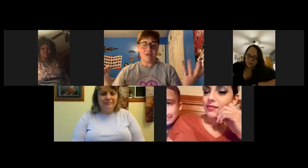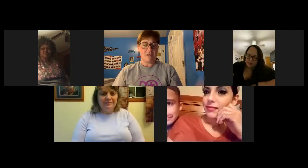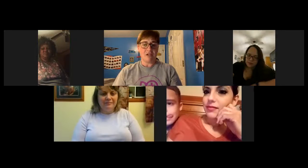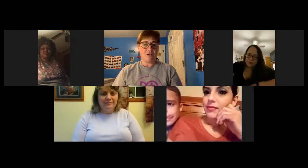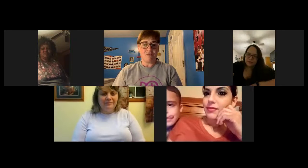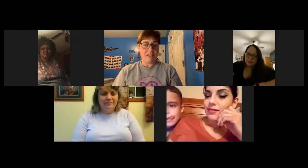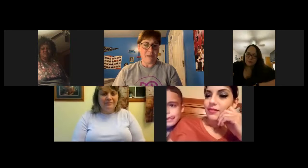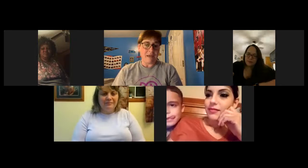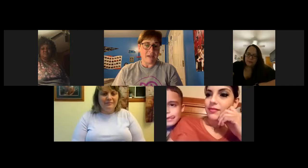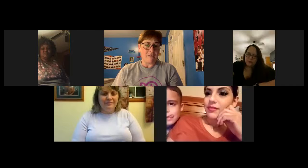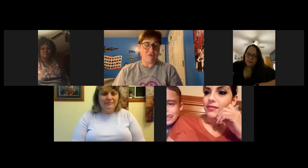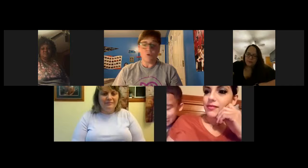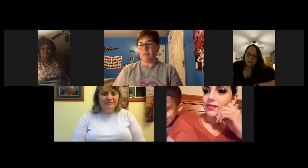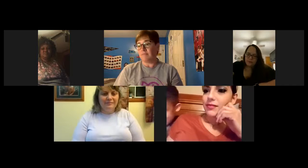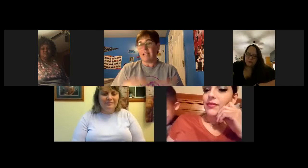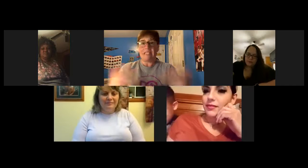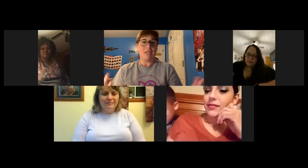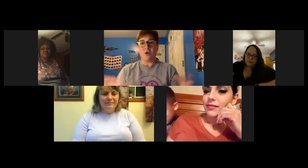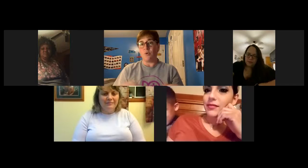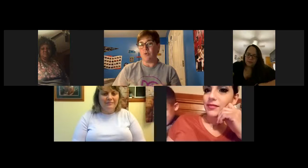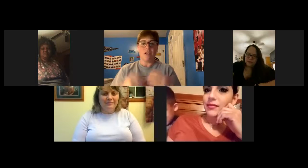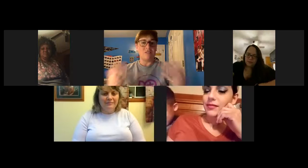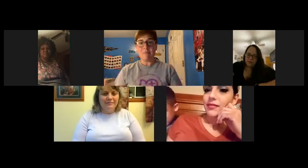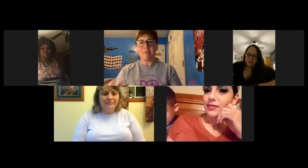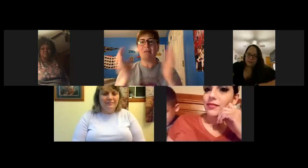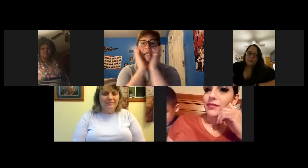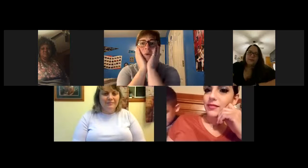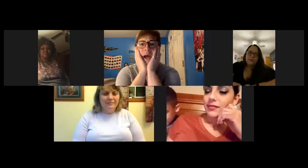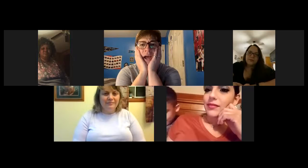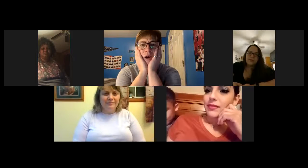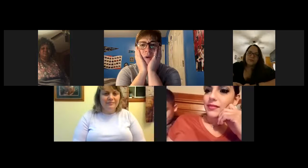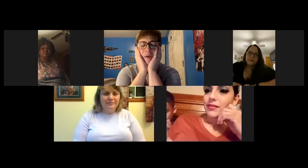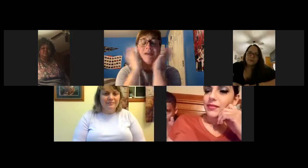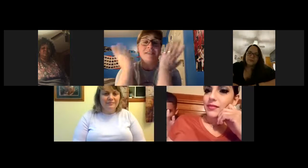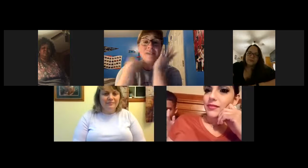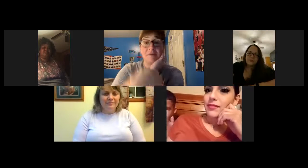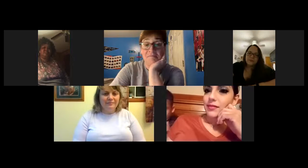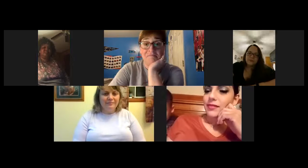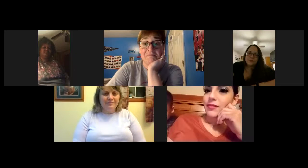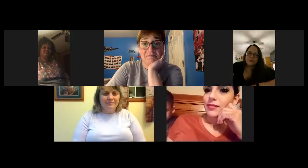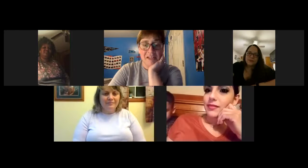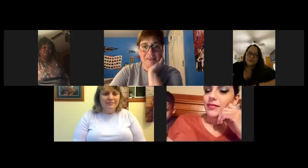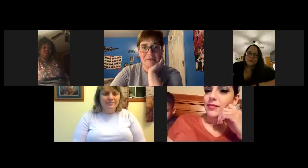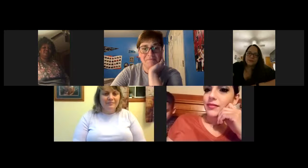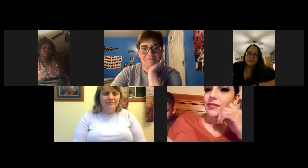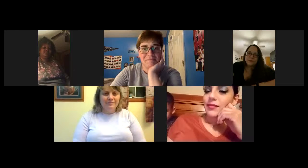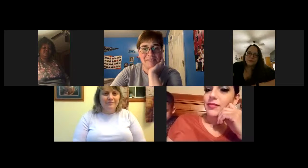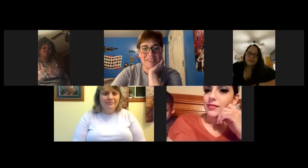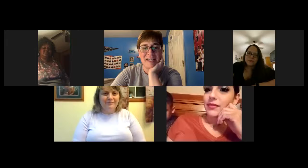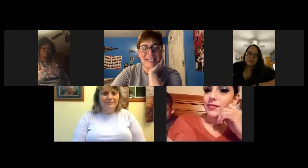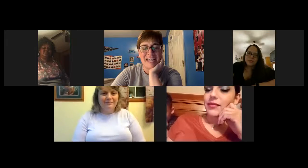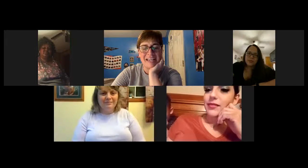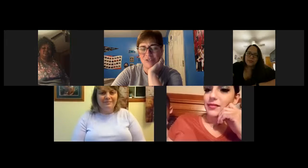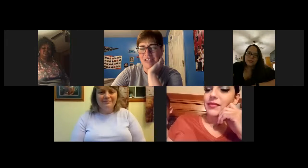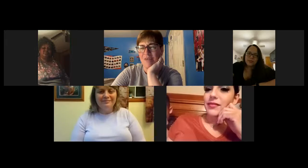was, Hispanic or Latino or, something. I was like, wow. So I don't know.